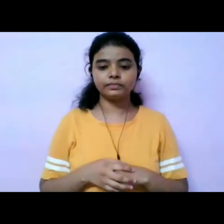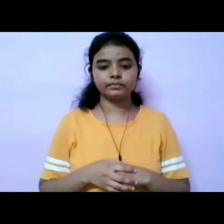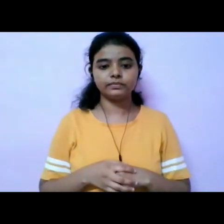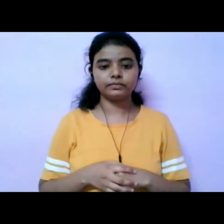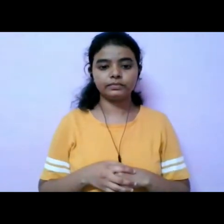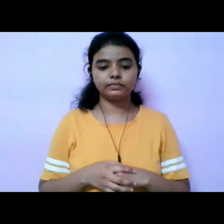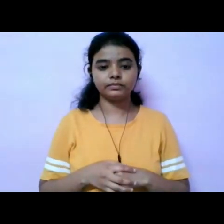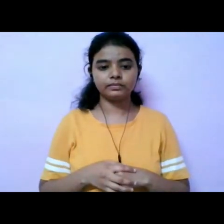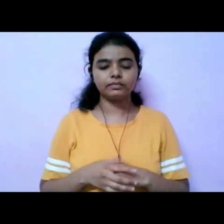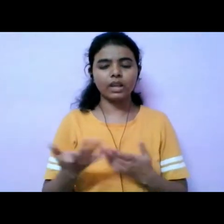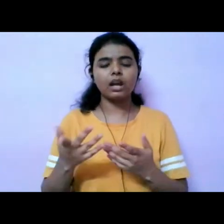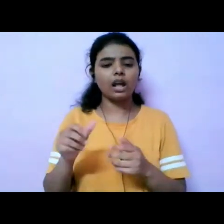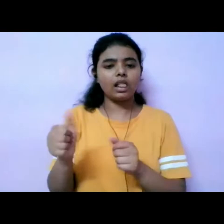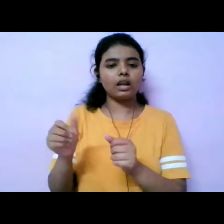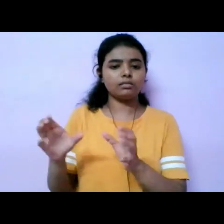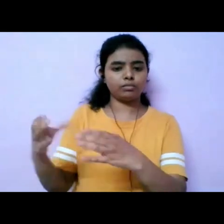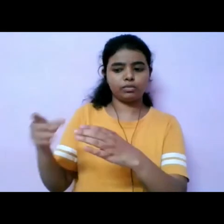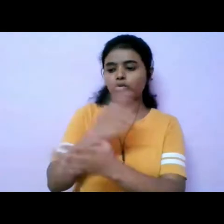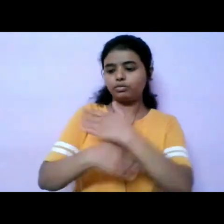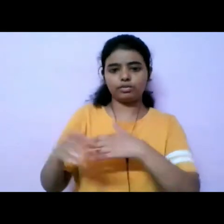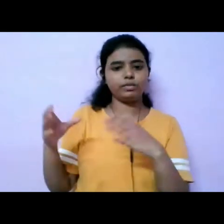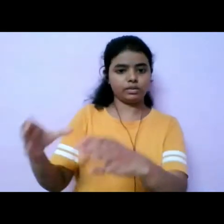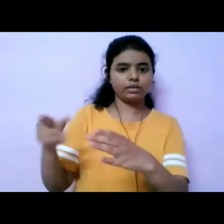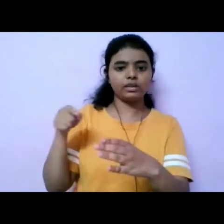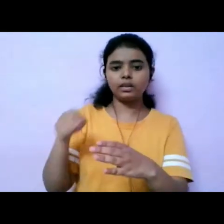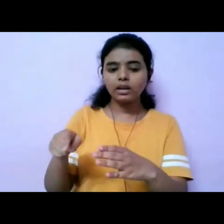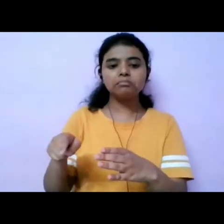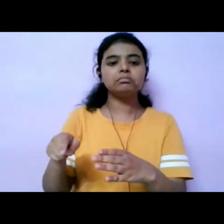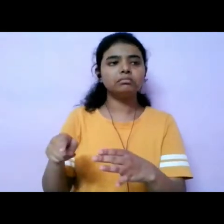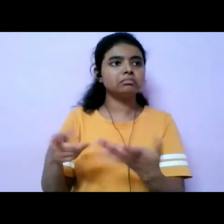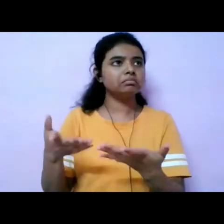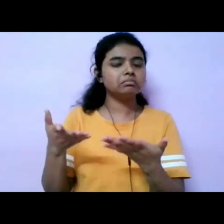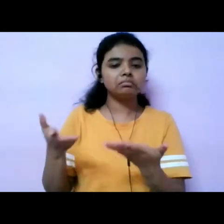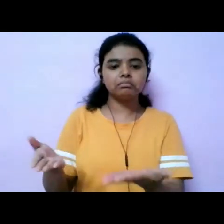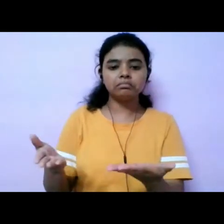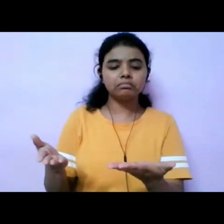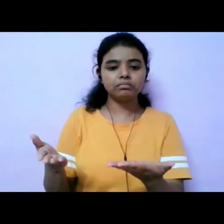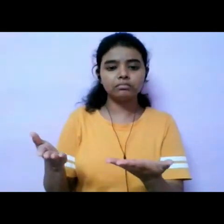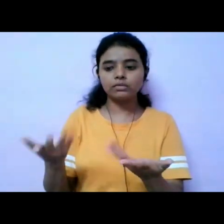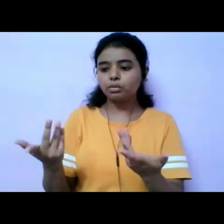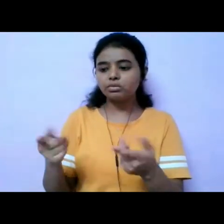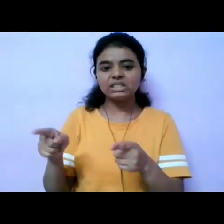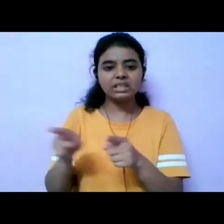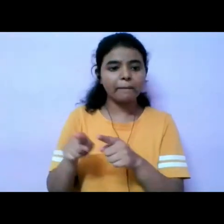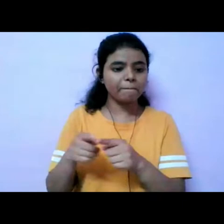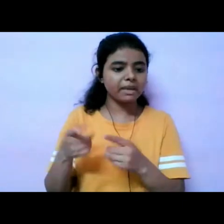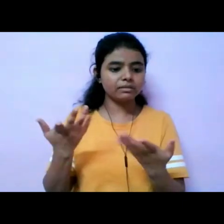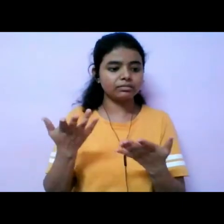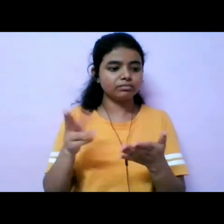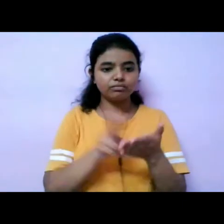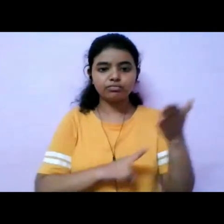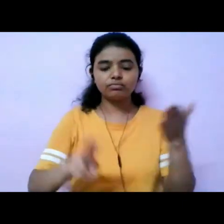A CRIP community, a disabled community, therefore, is not the autonomous push and pull of national